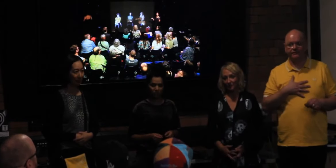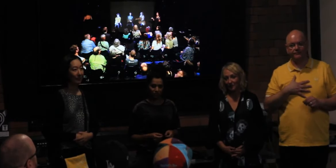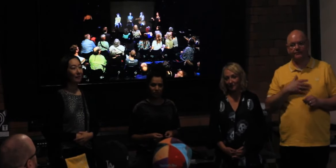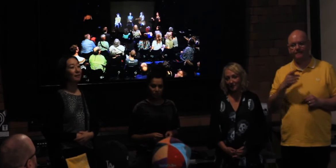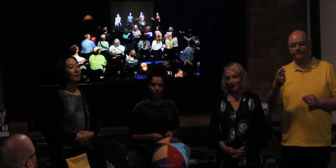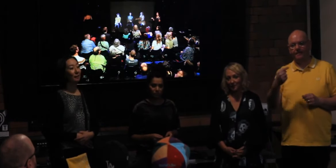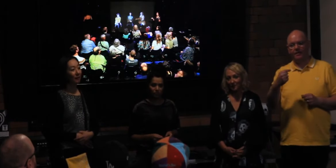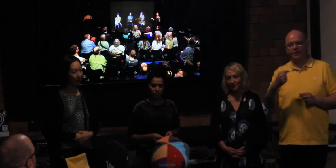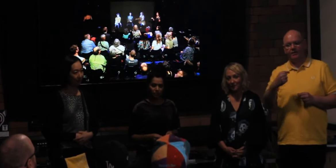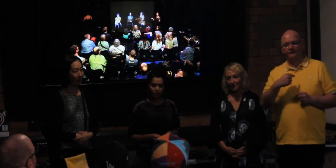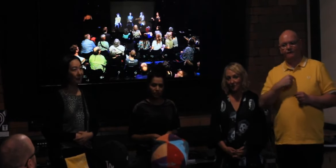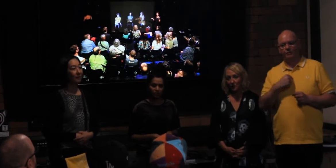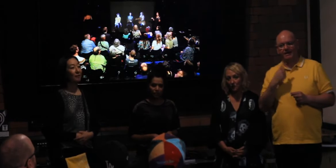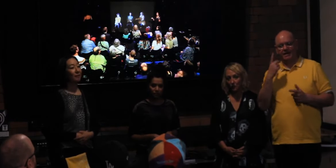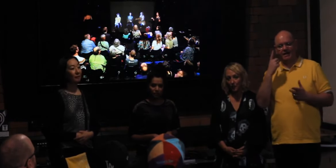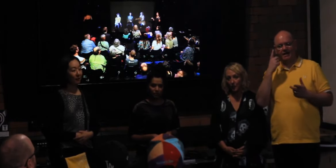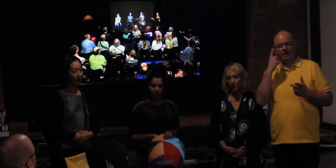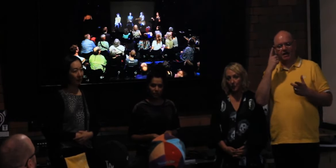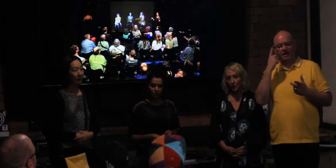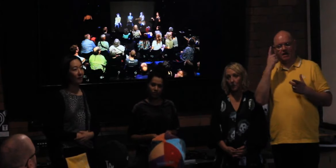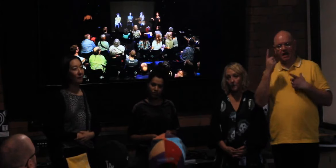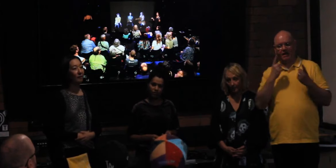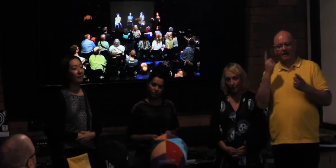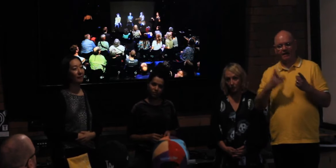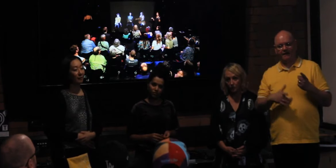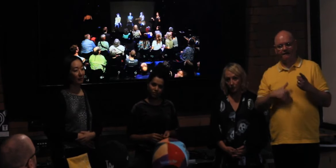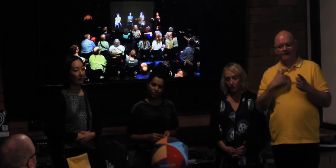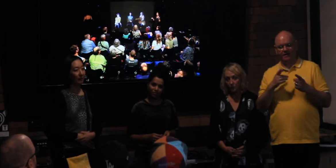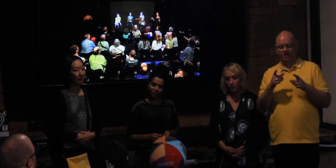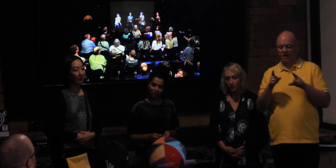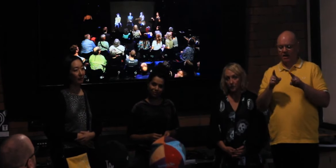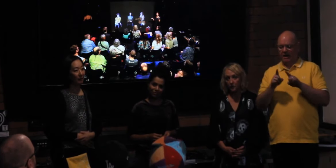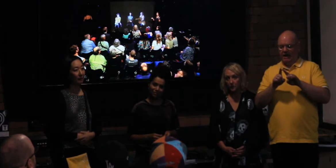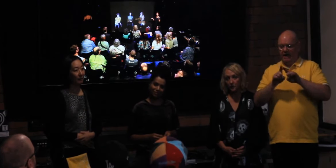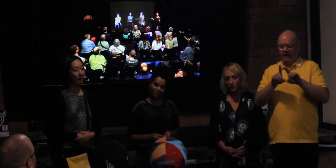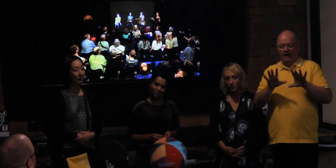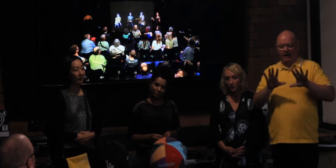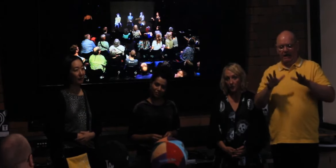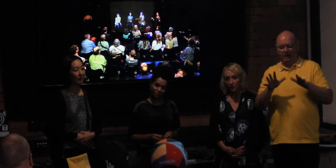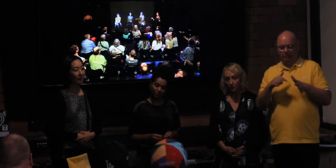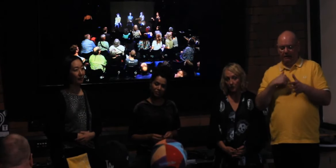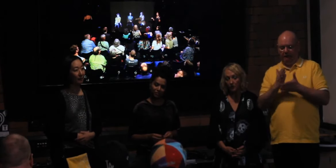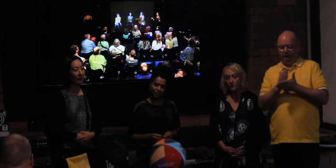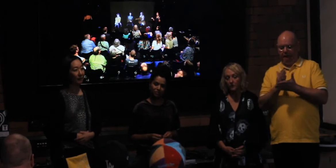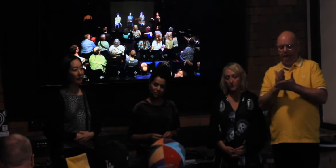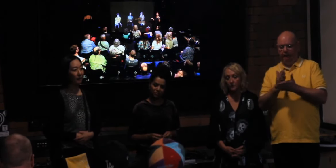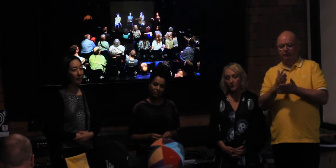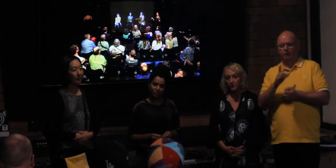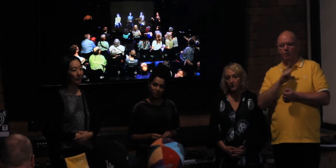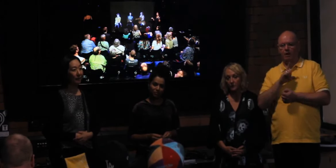that's potentially, I felt a little bit uncertain experiencing it also as a hearing